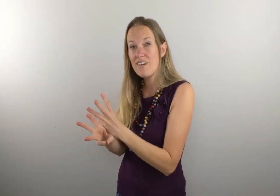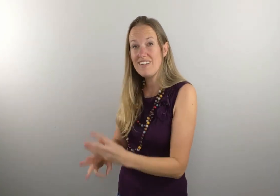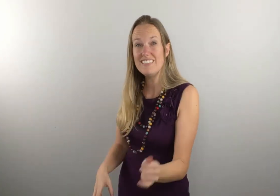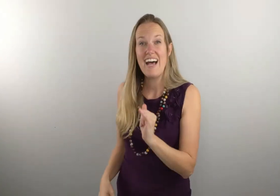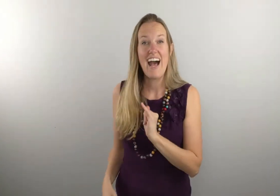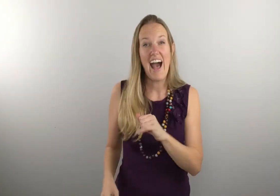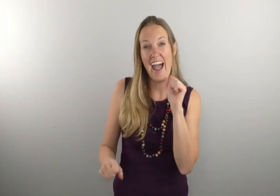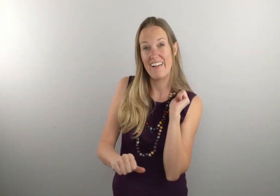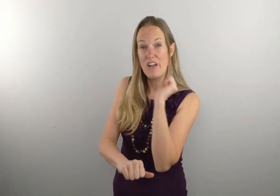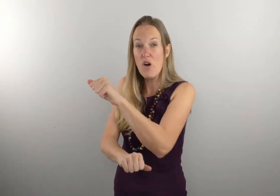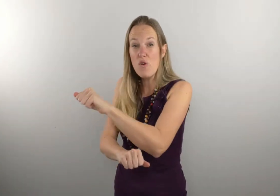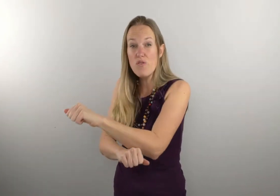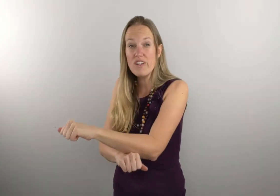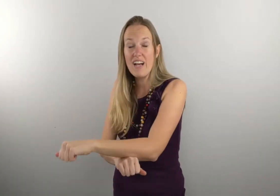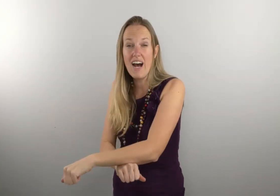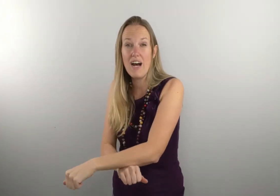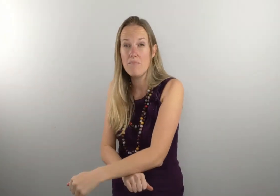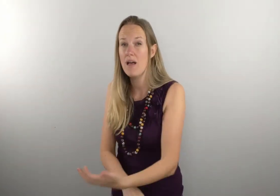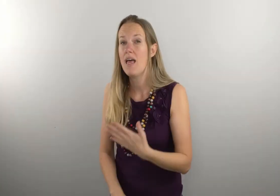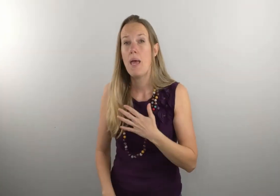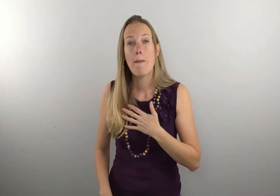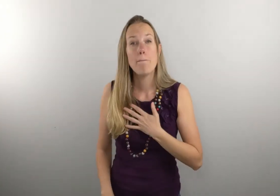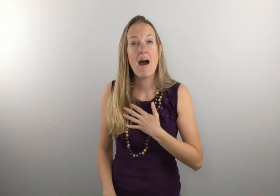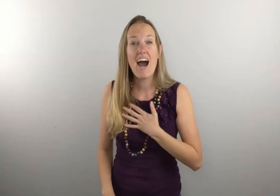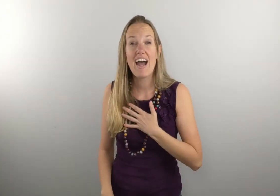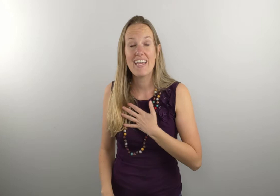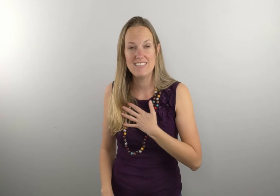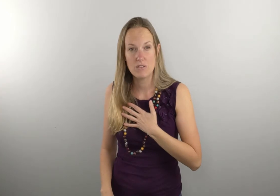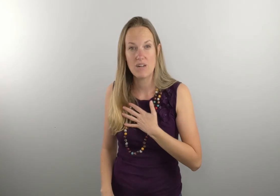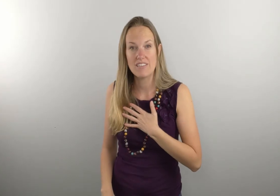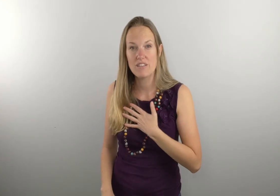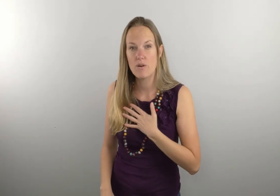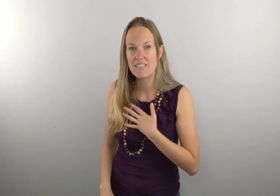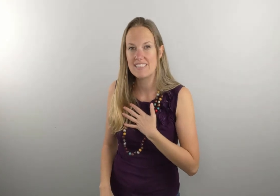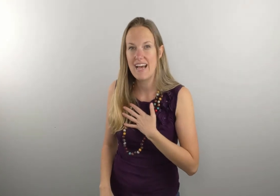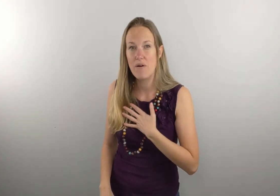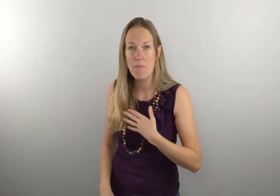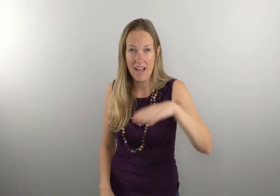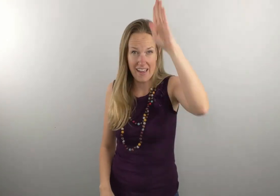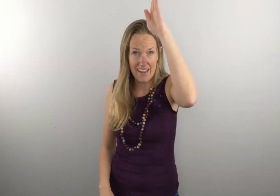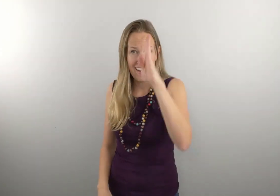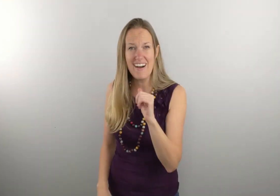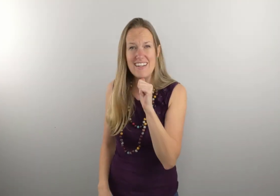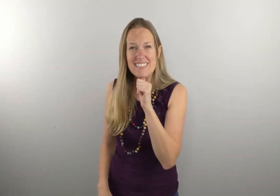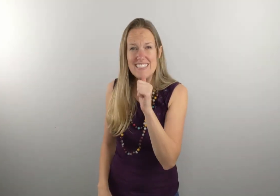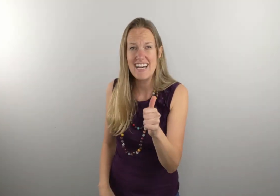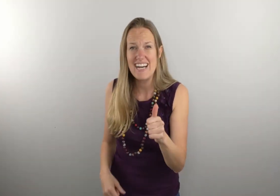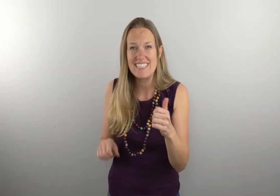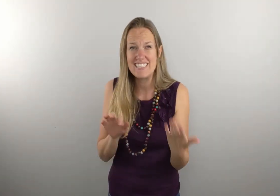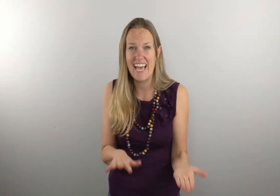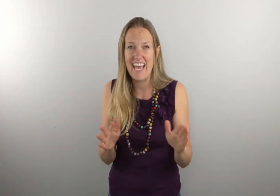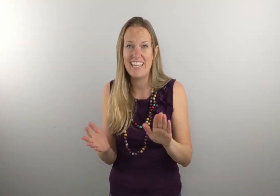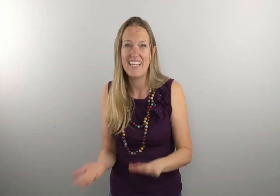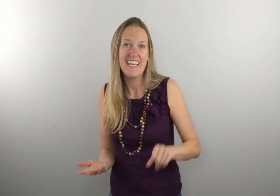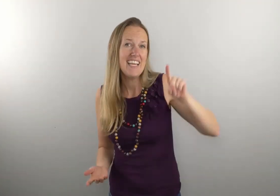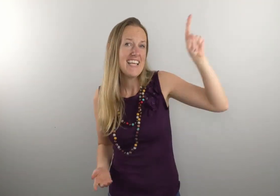world, I'll overcome so we're on to the chorus now. My God's not dead.